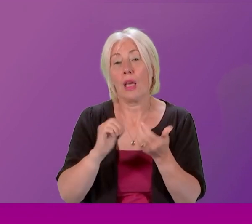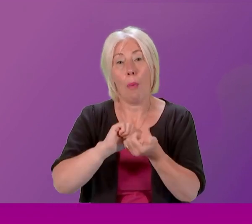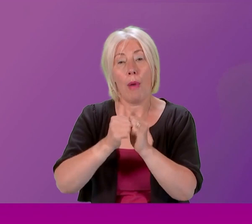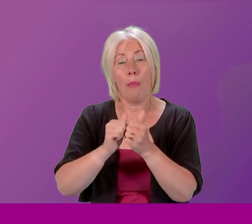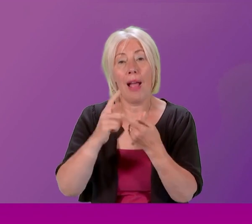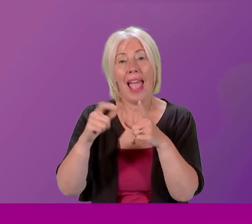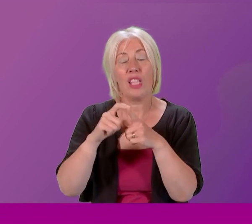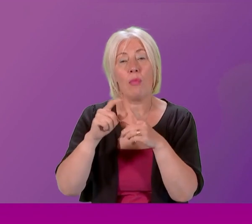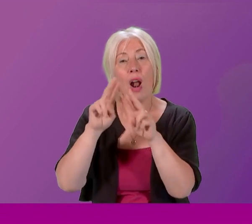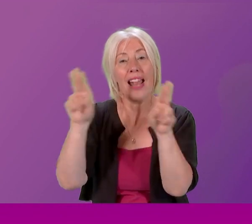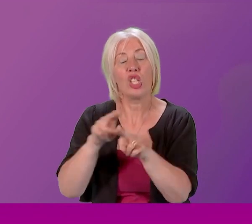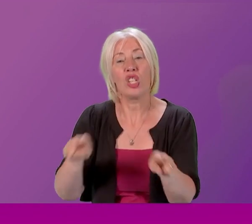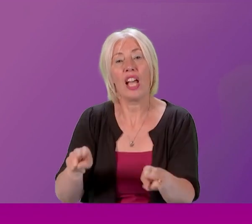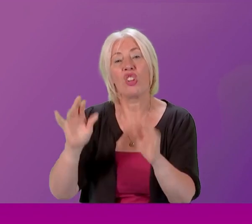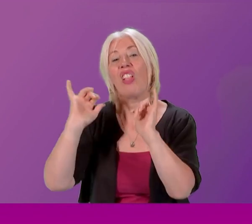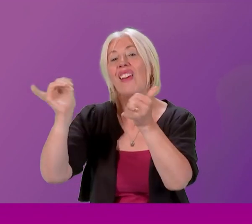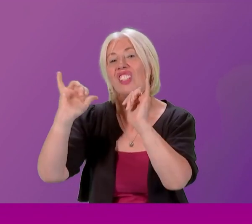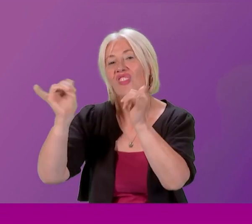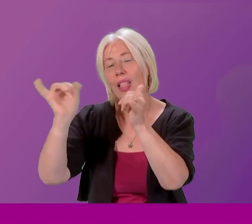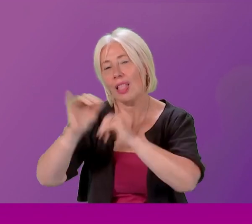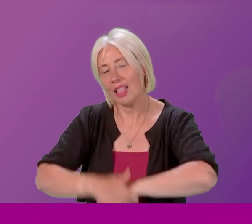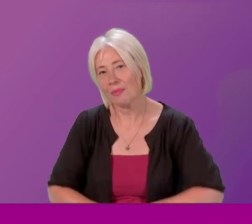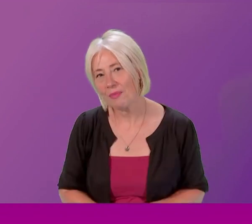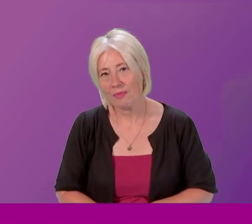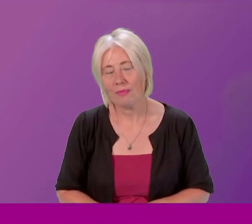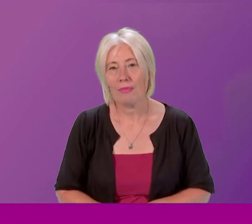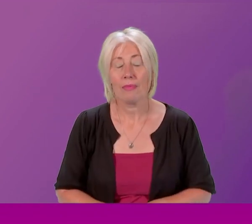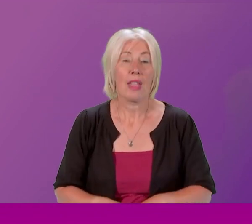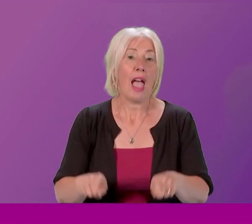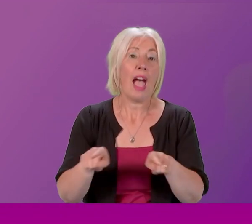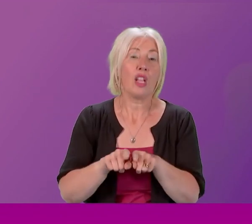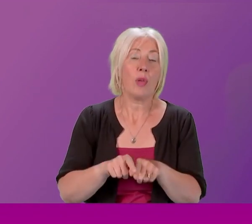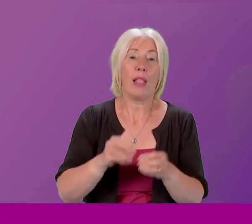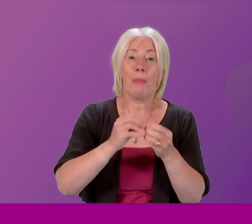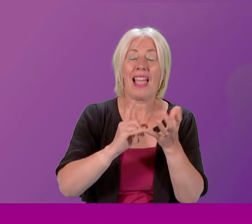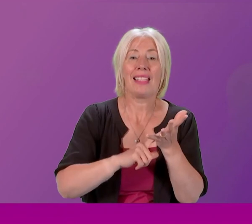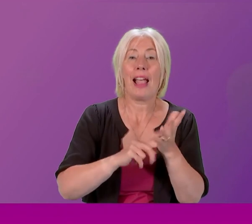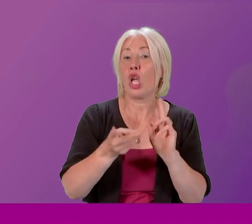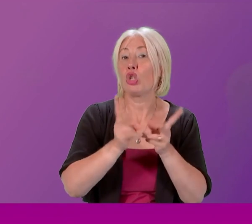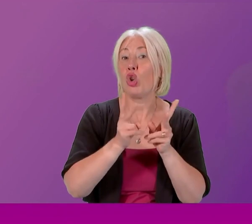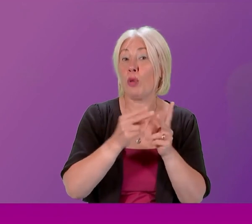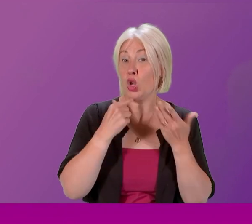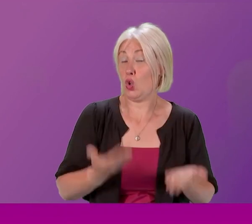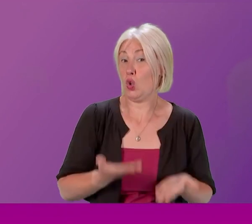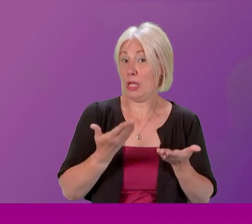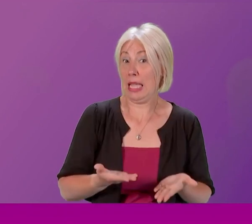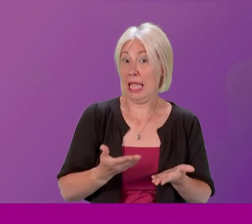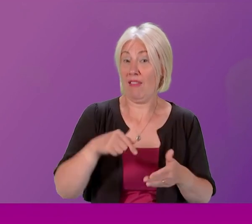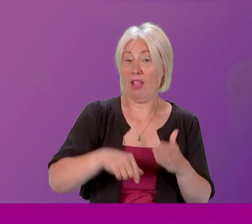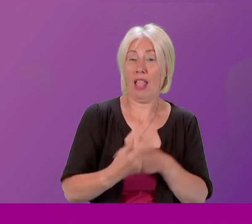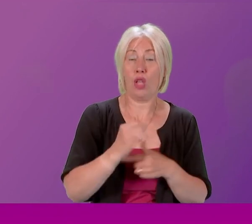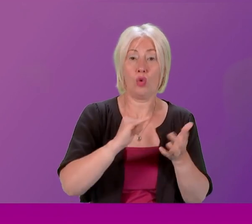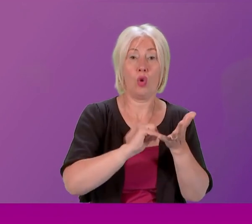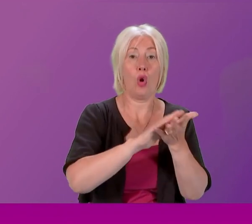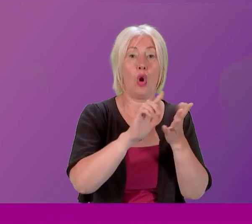partners, the Edinburgh International Festival, and in particular our BSL interpreters for today's event,